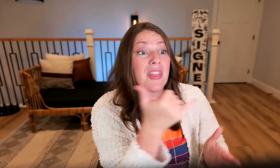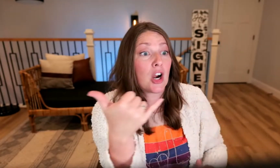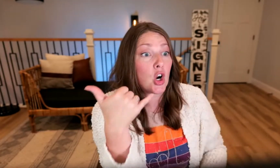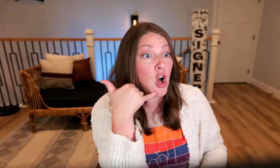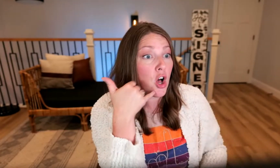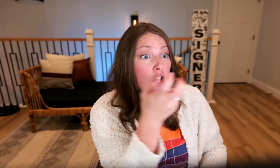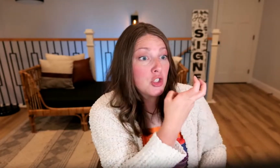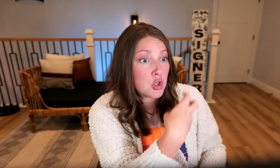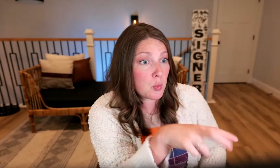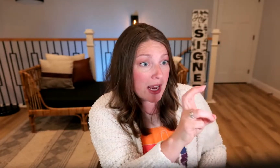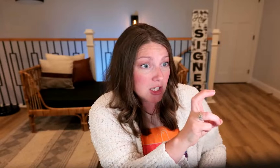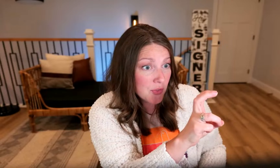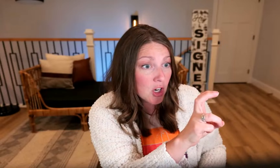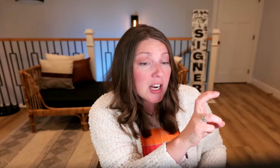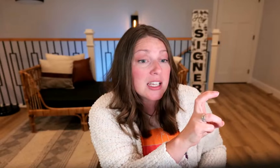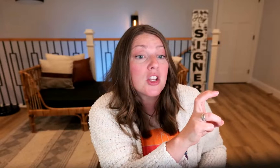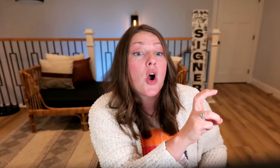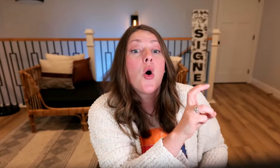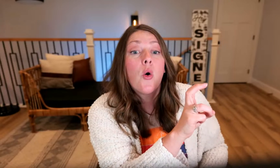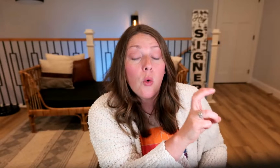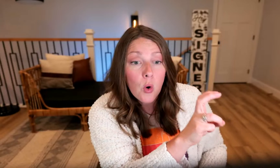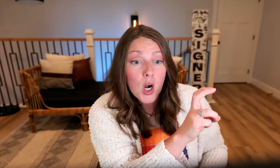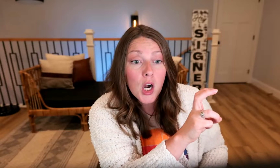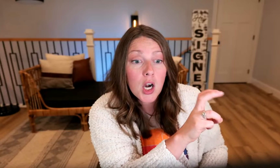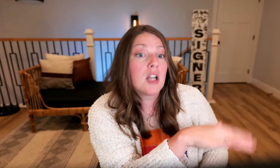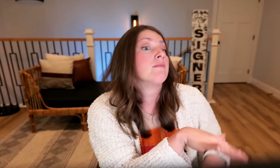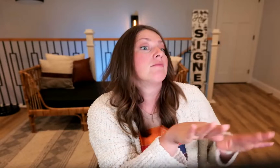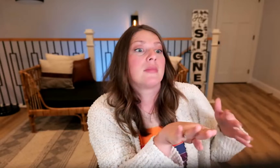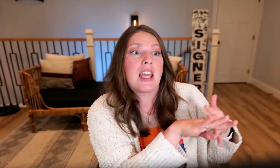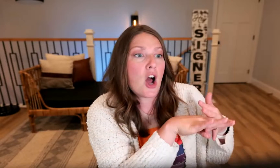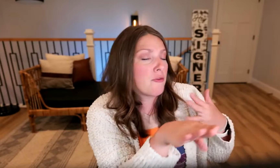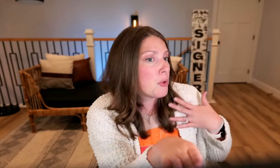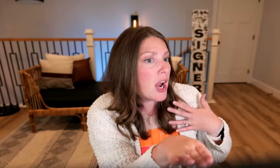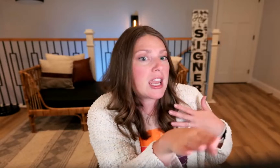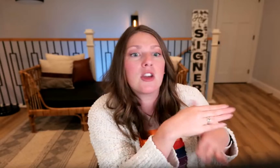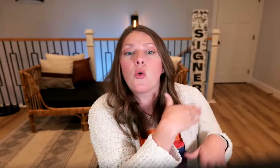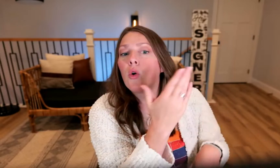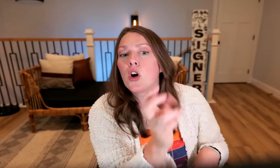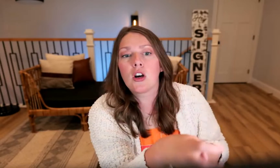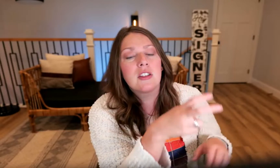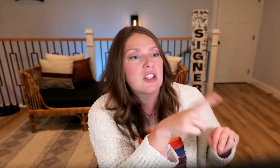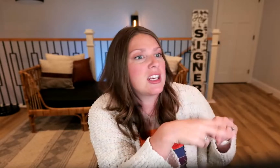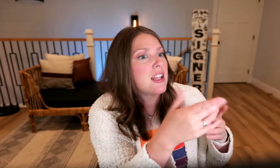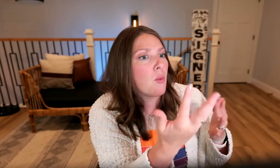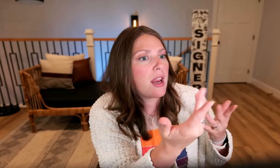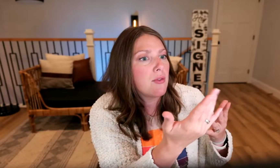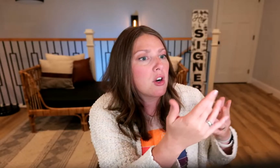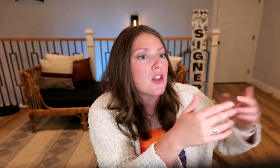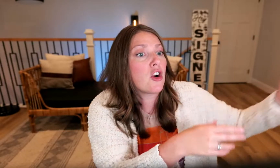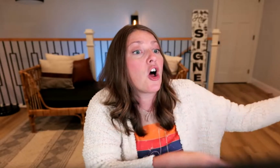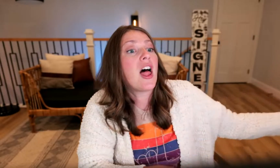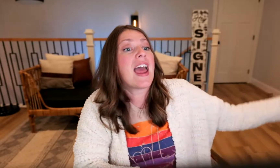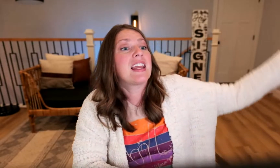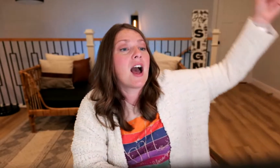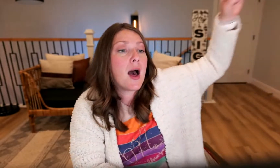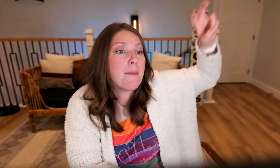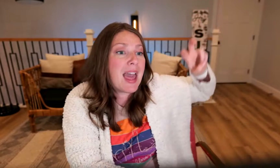their call, transfer it, or get off break, or they're sitting there waiting for another call and come